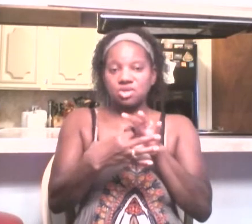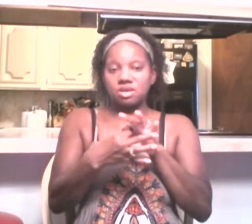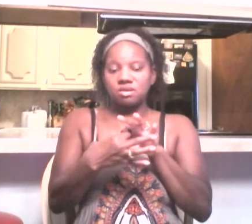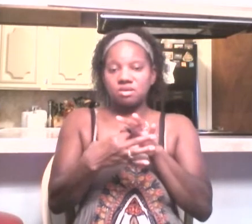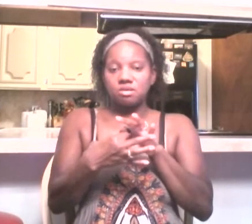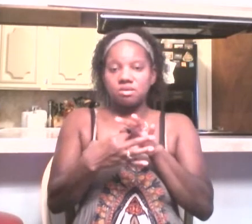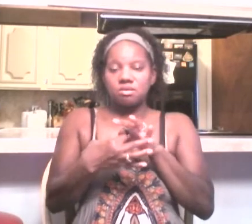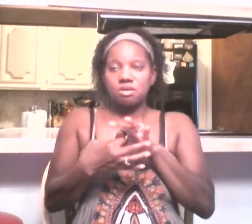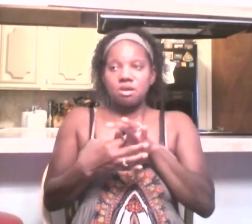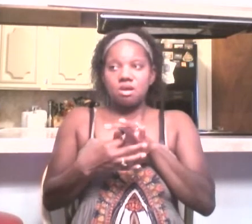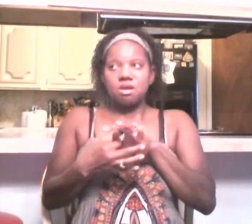relationship,